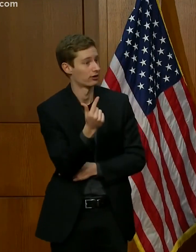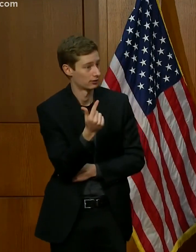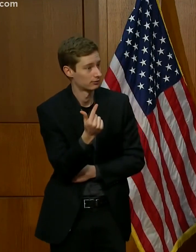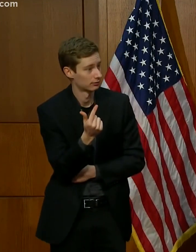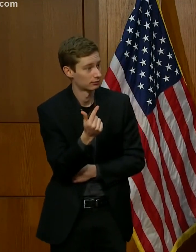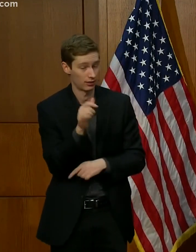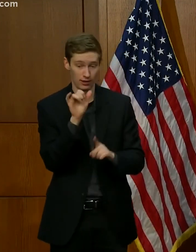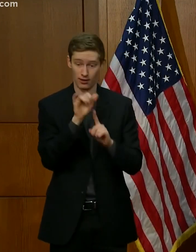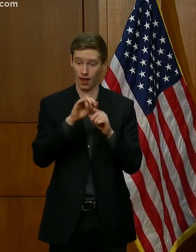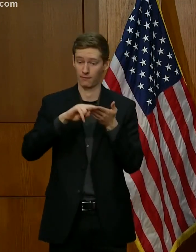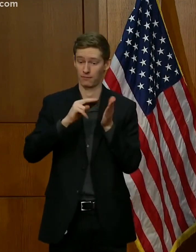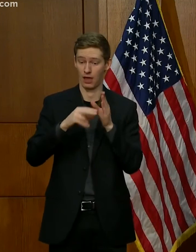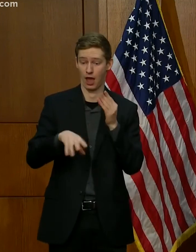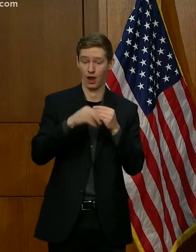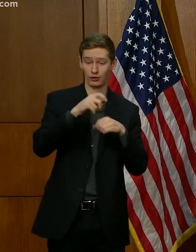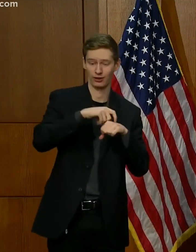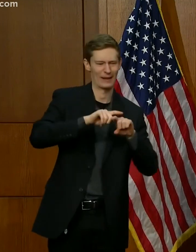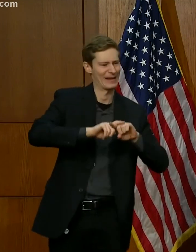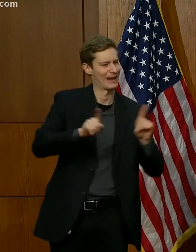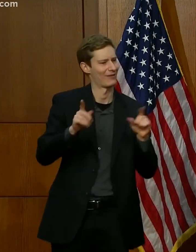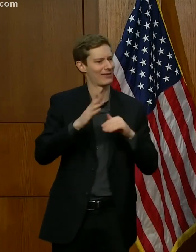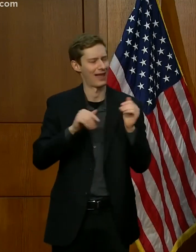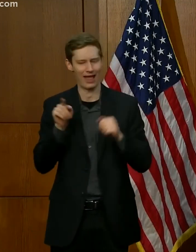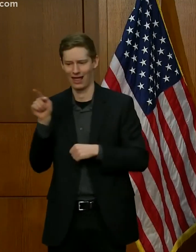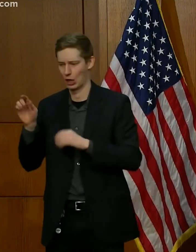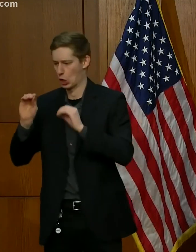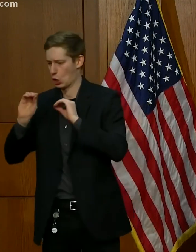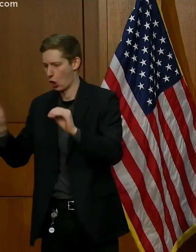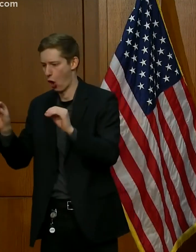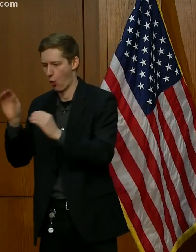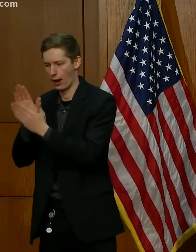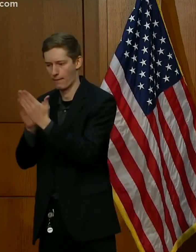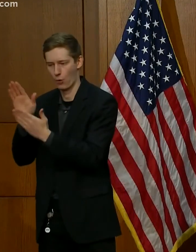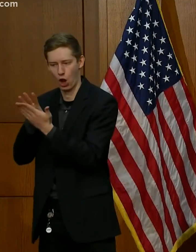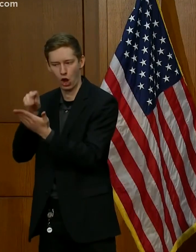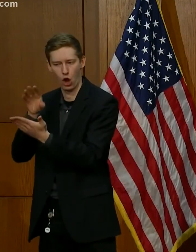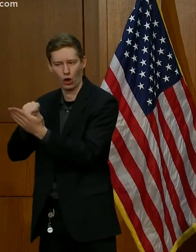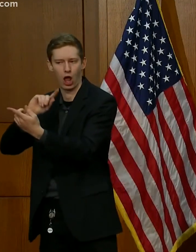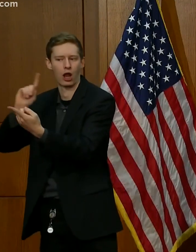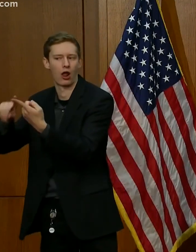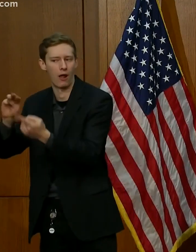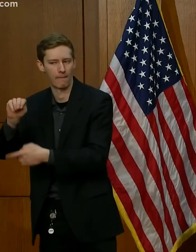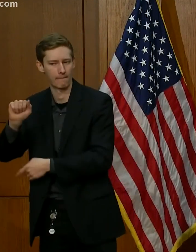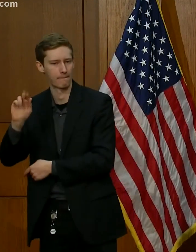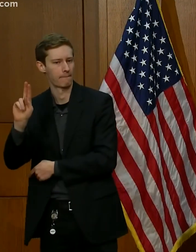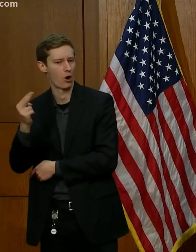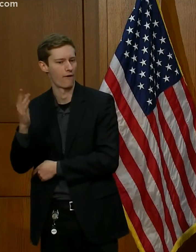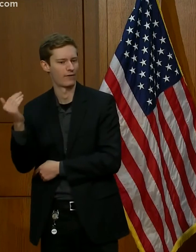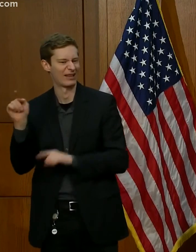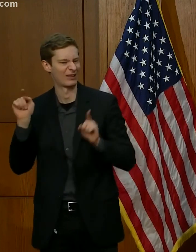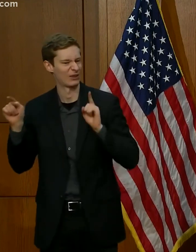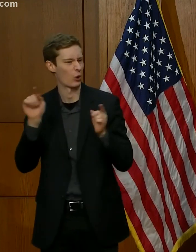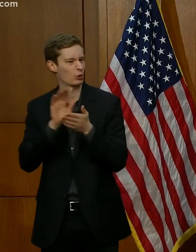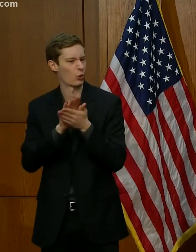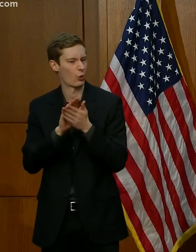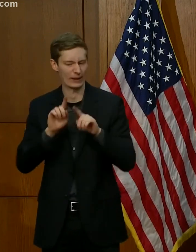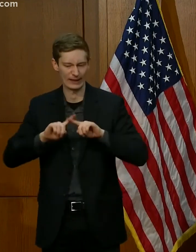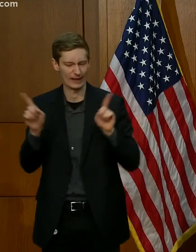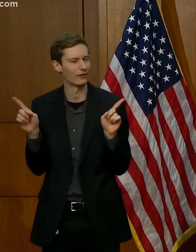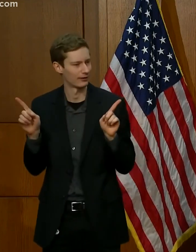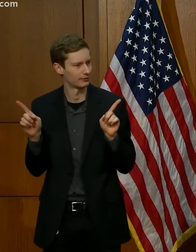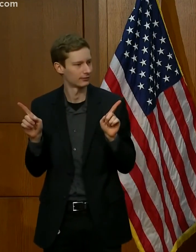time will be vastly different than in communities that have had no in-person learning up until March 15th. And so I think the school